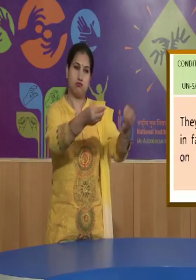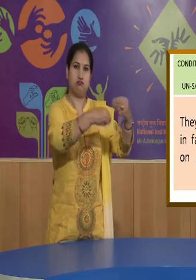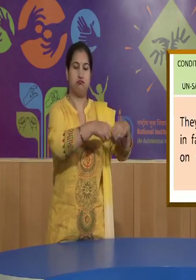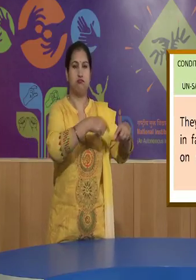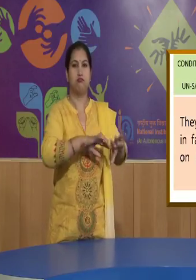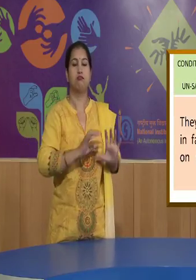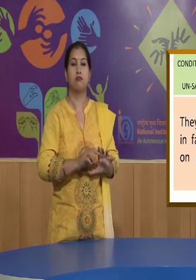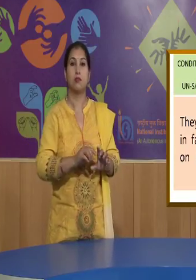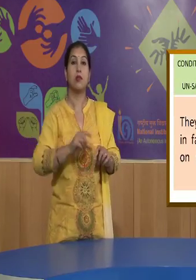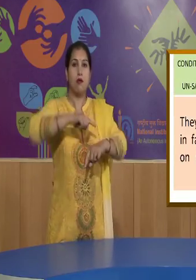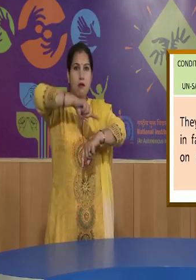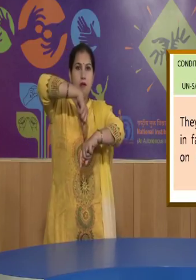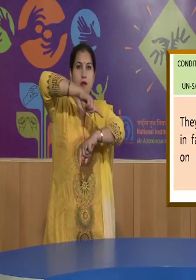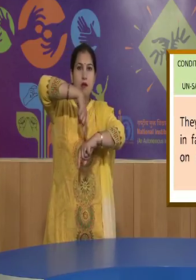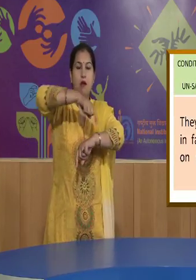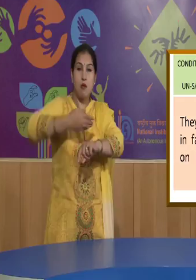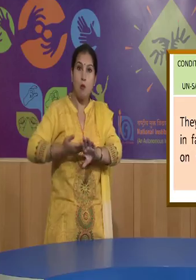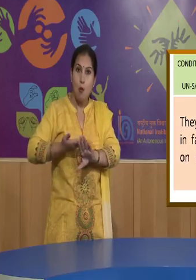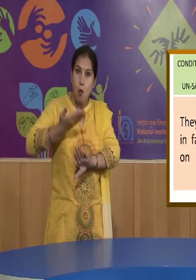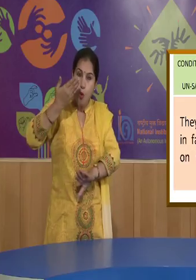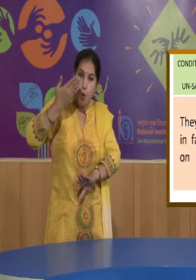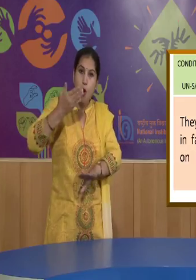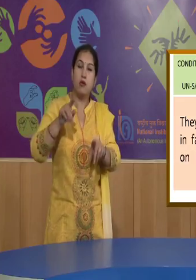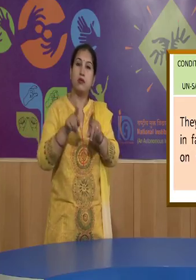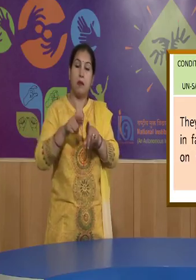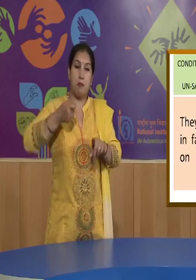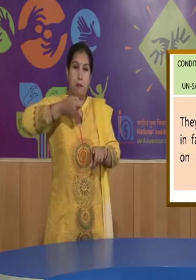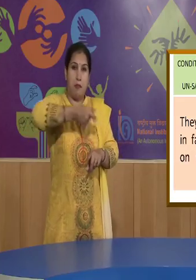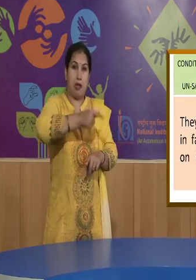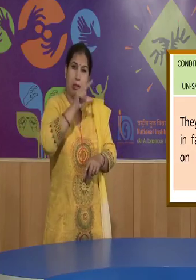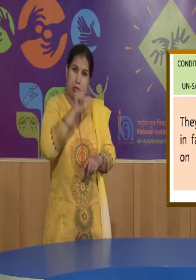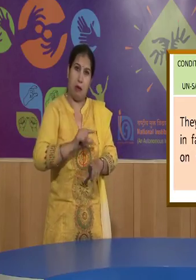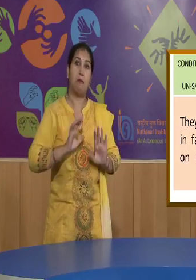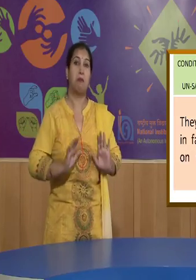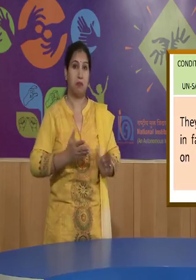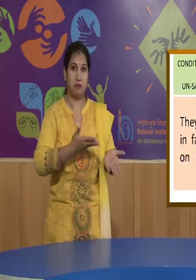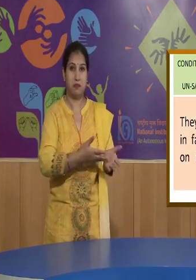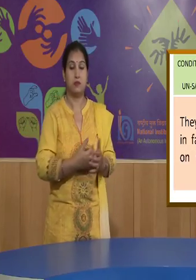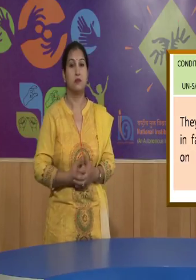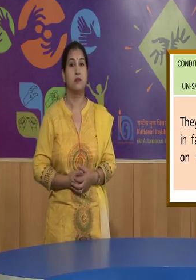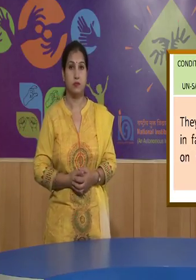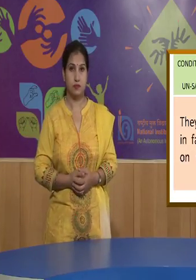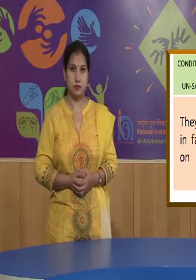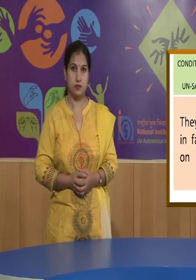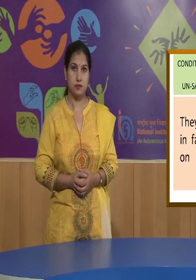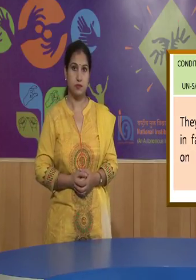They were made to work in factories for long hours on very low wages.